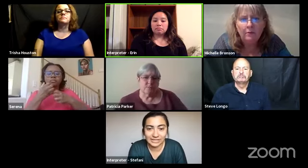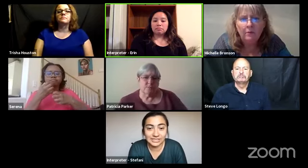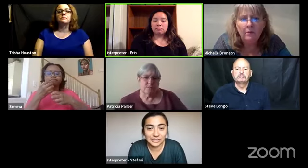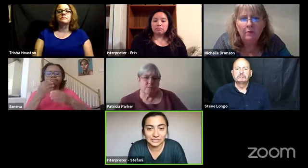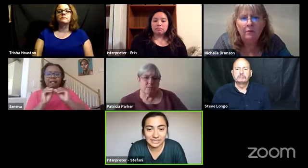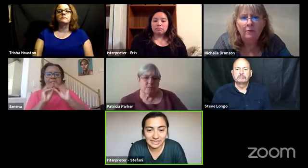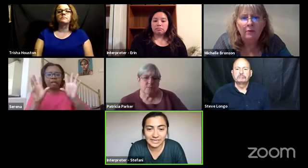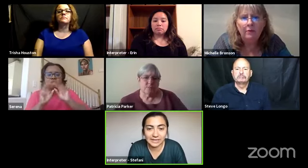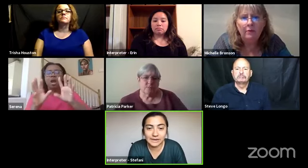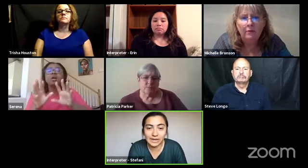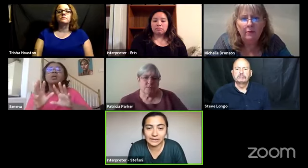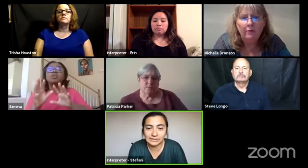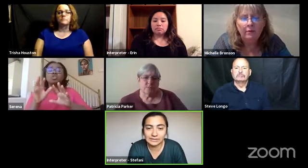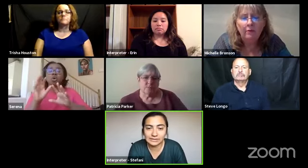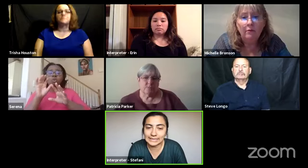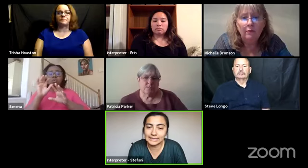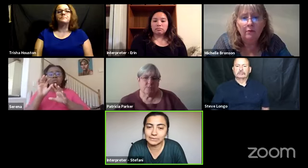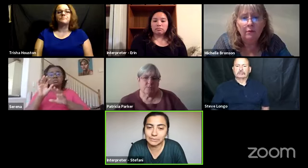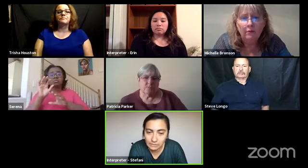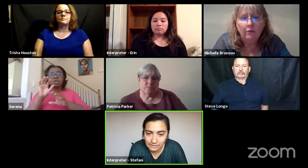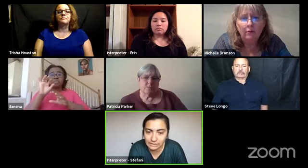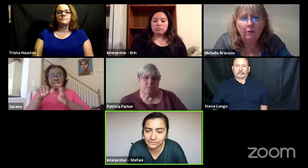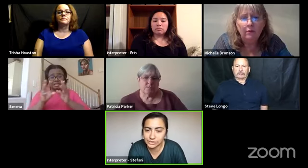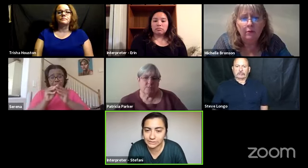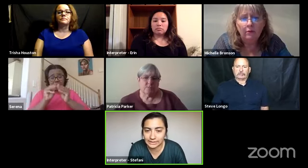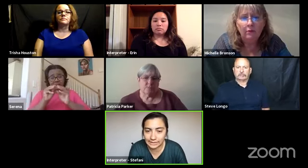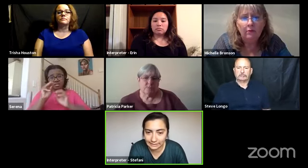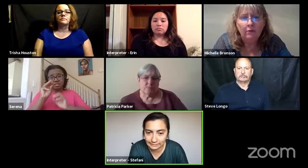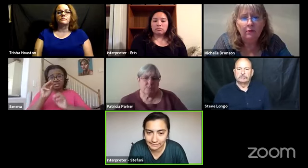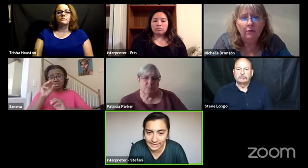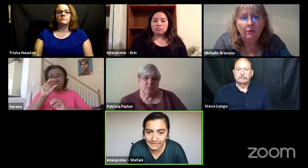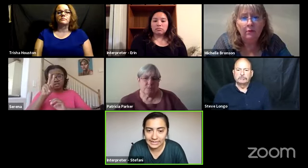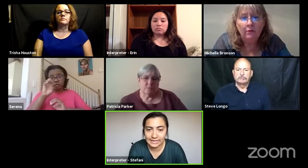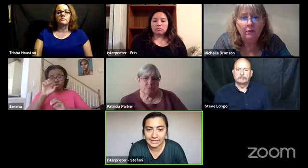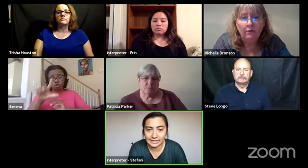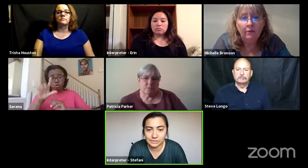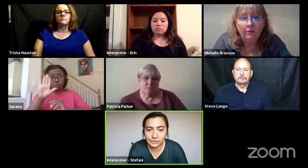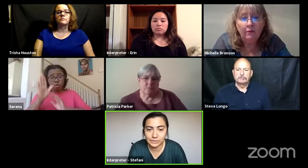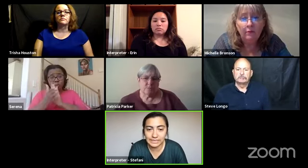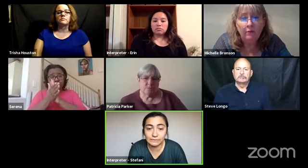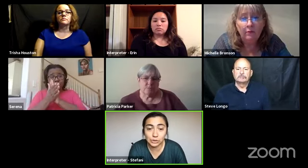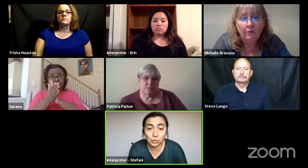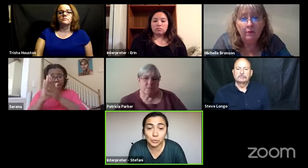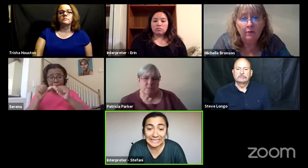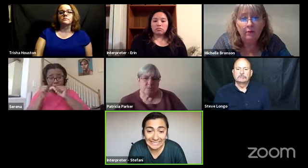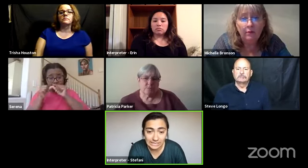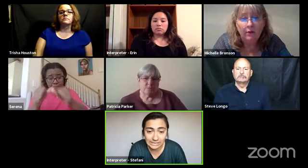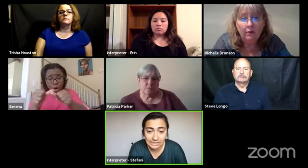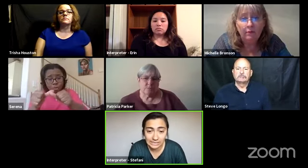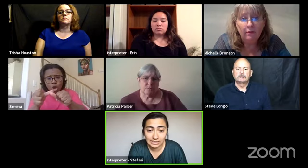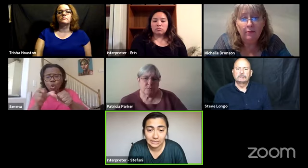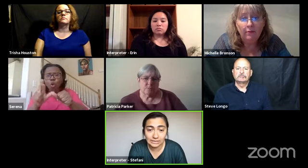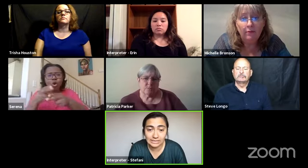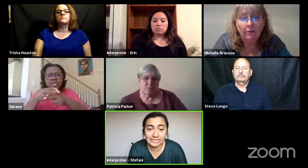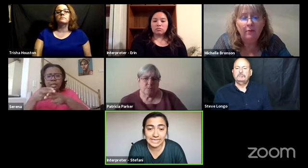This is Serena. I'm not technically opposing, however, I do want to clarify. So the virtual meetings, does that